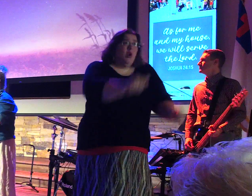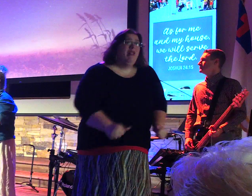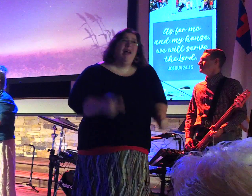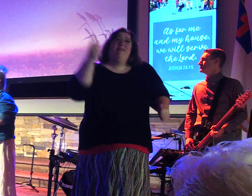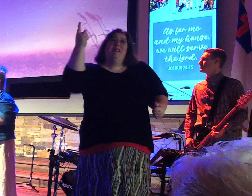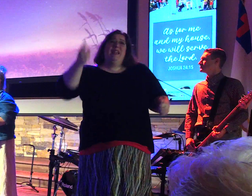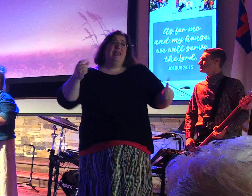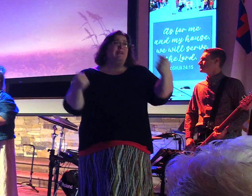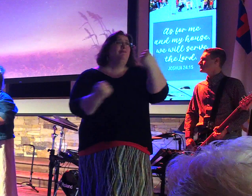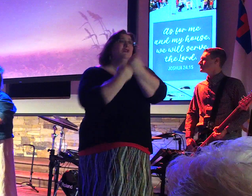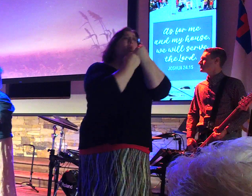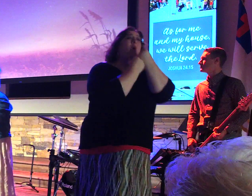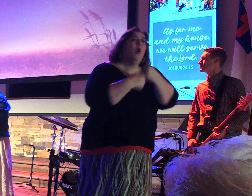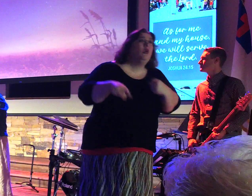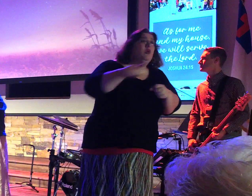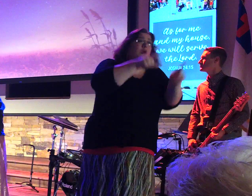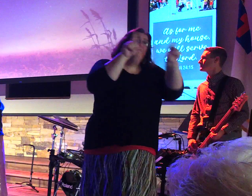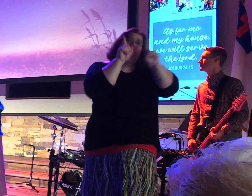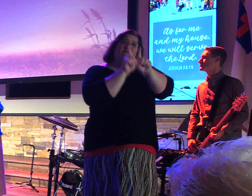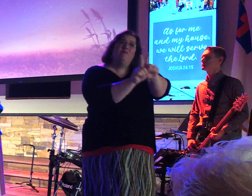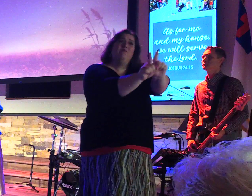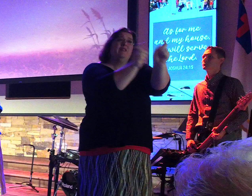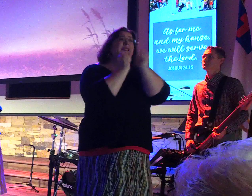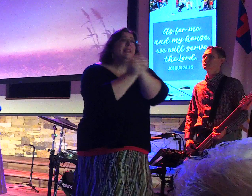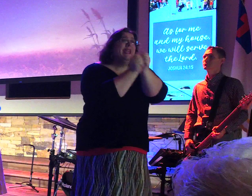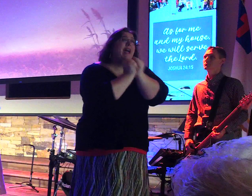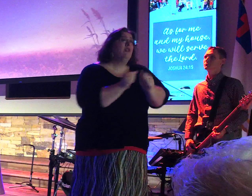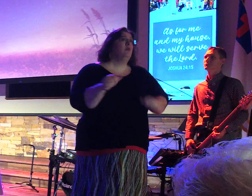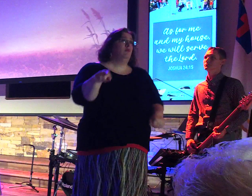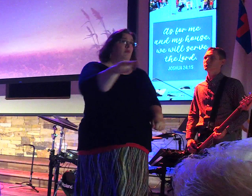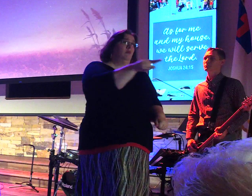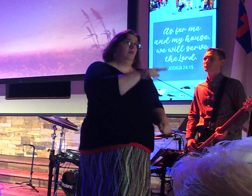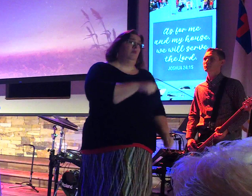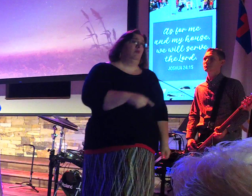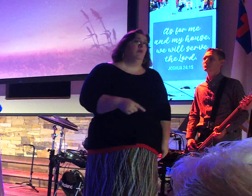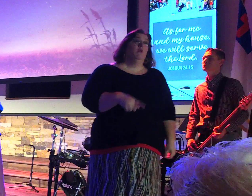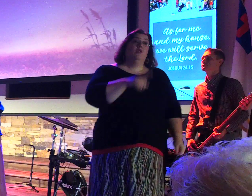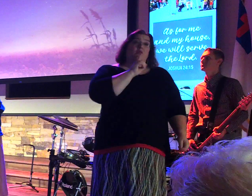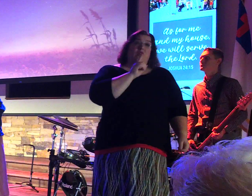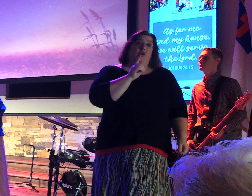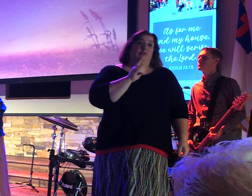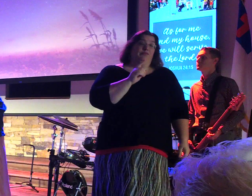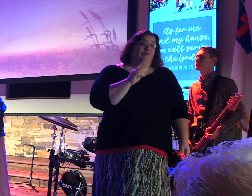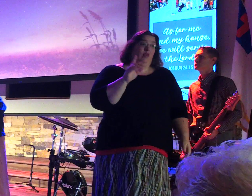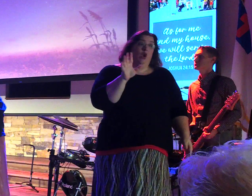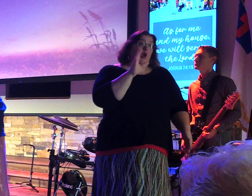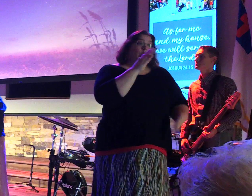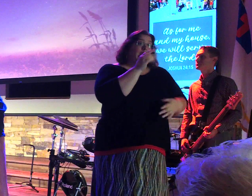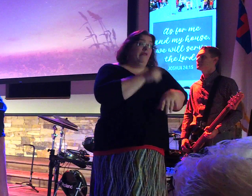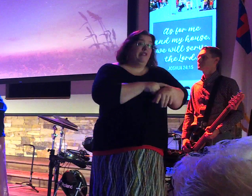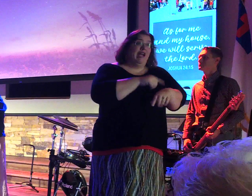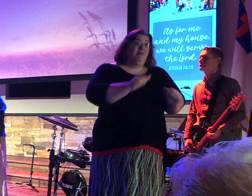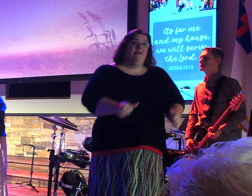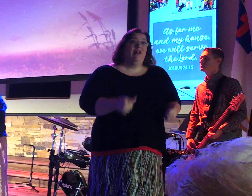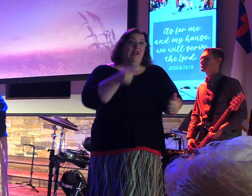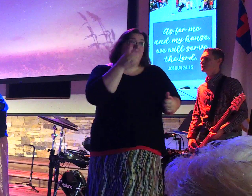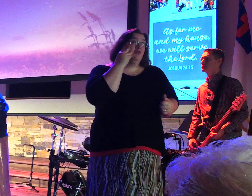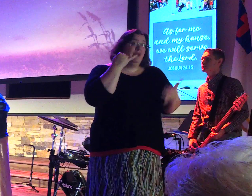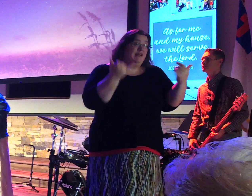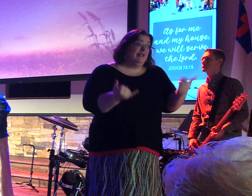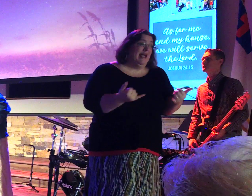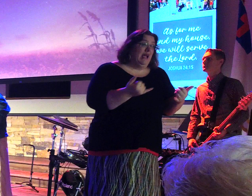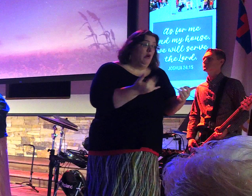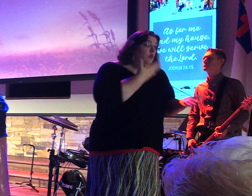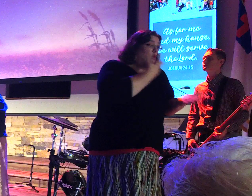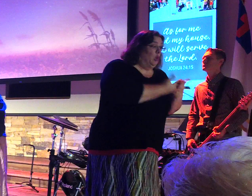stand firm. And so, you know, in whatever season of life you're in, I encourage you